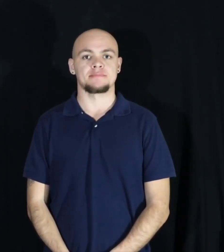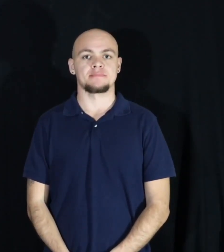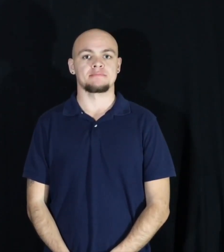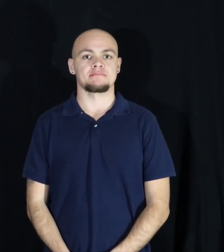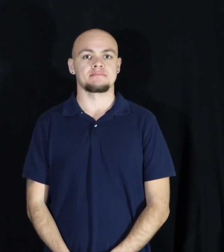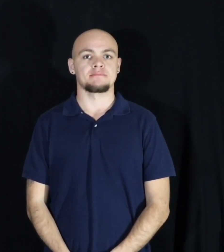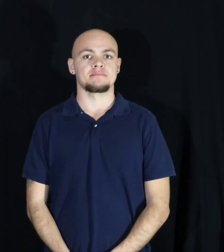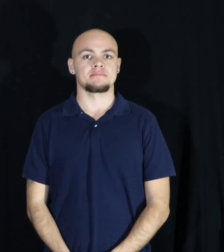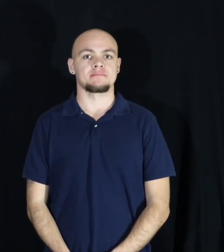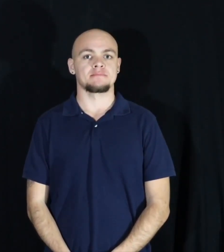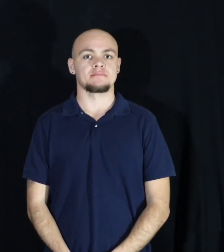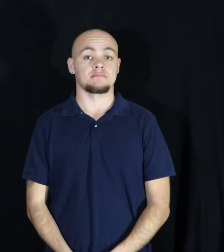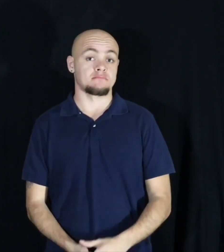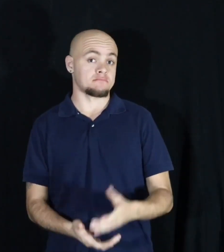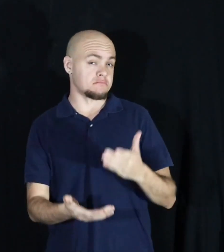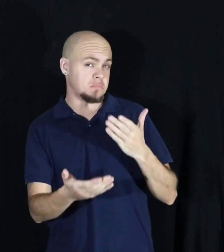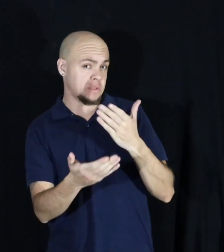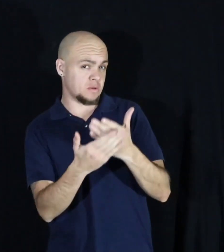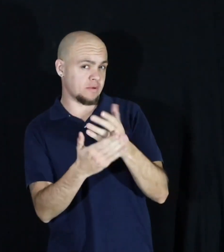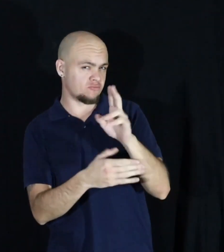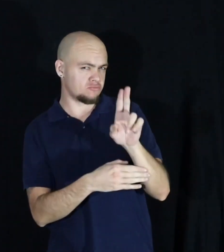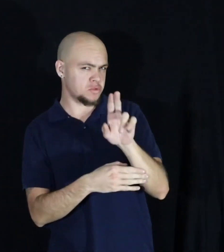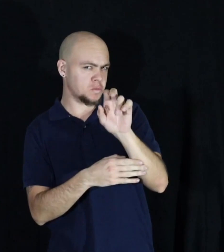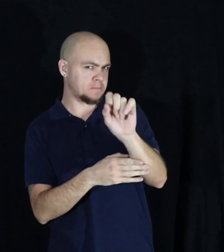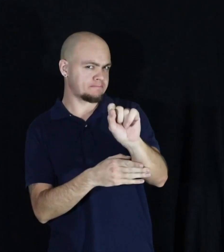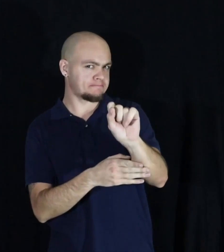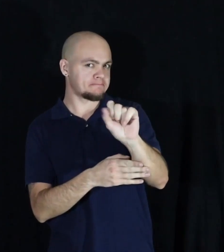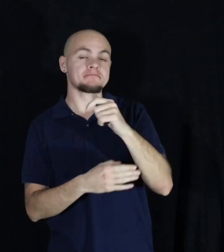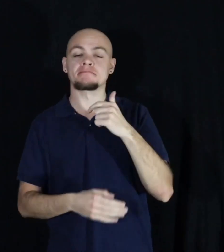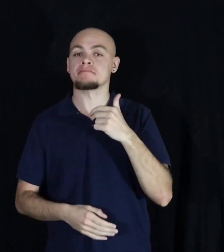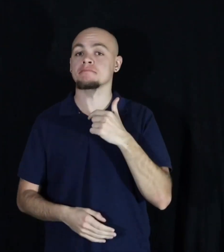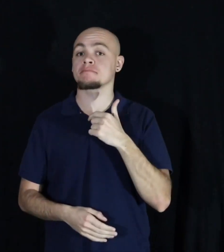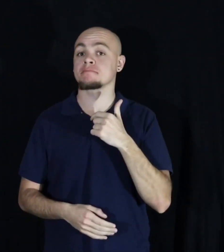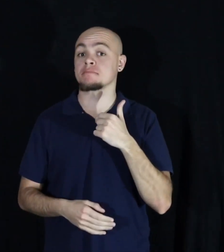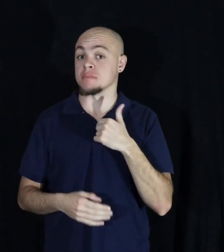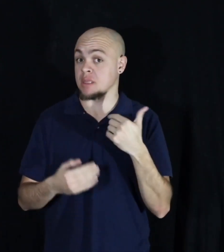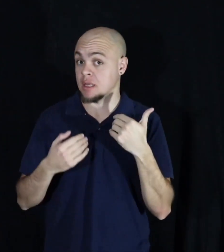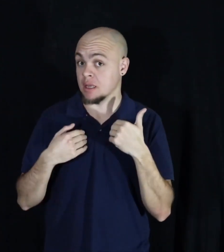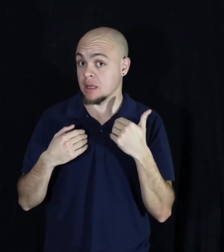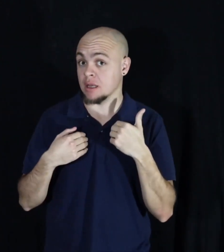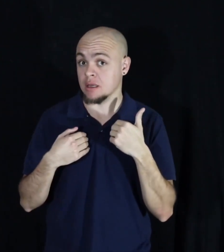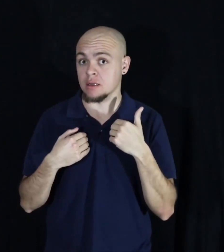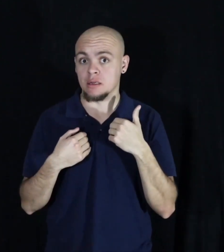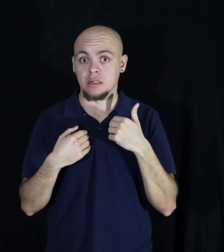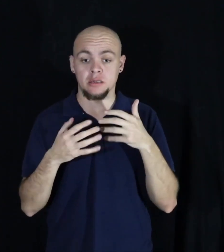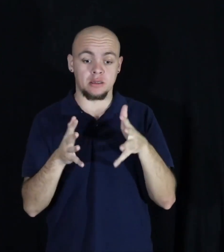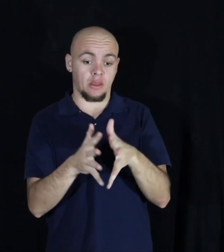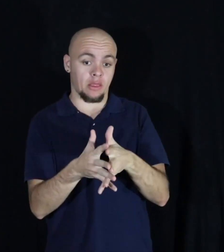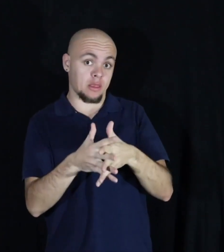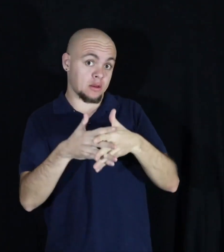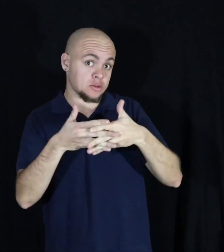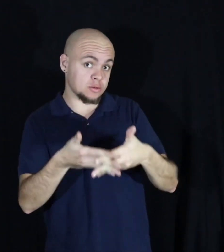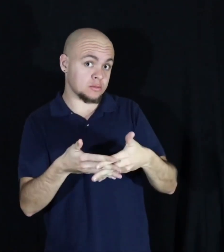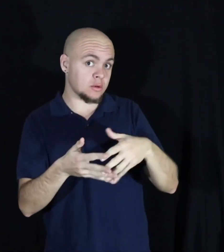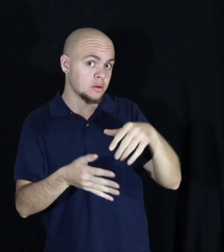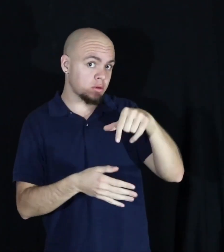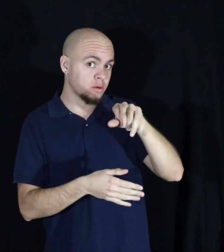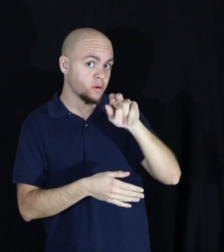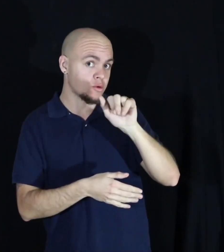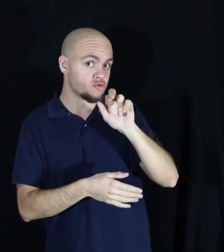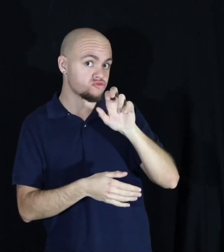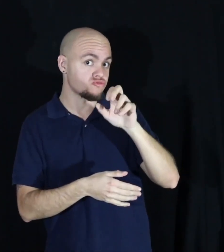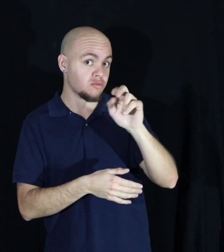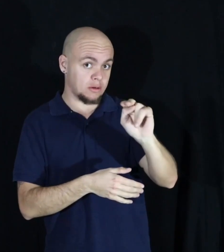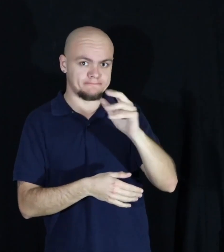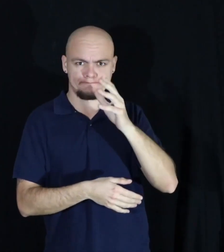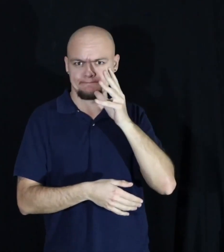When I first arrived to the United States, I only had pocket Quran that my mother gave me.